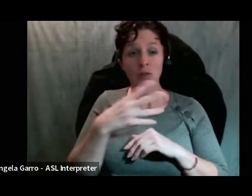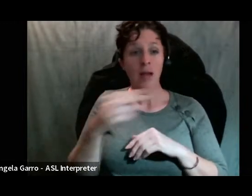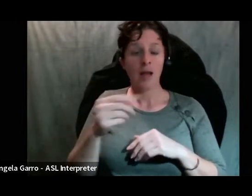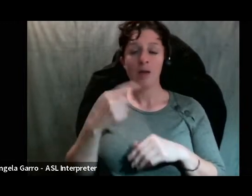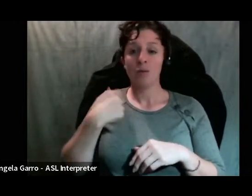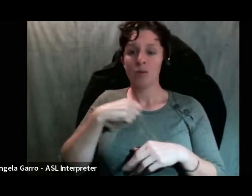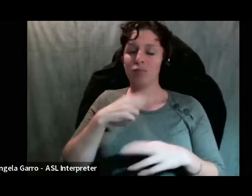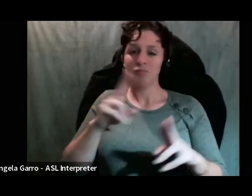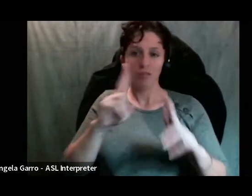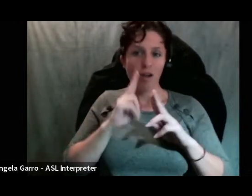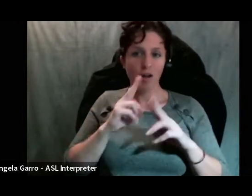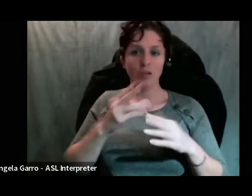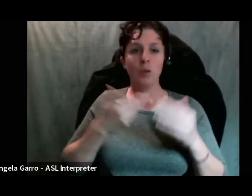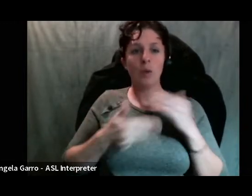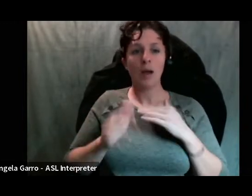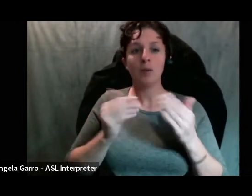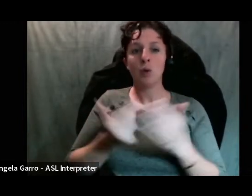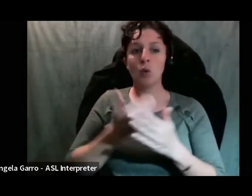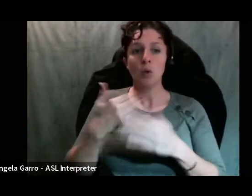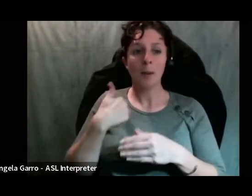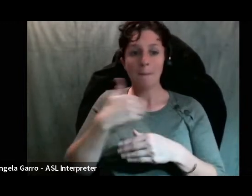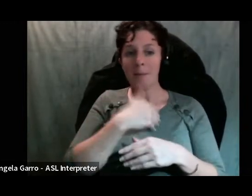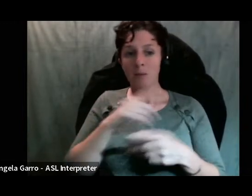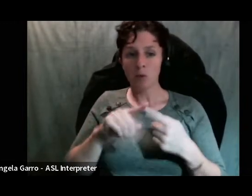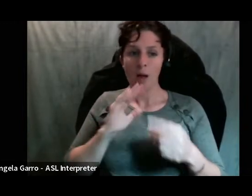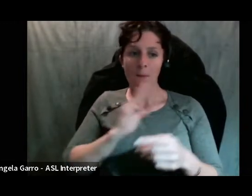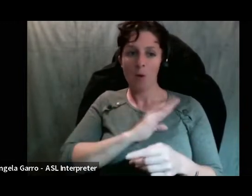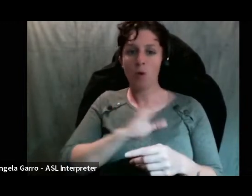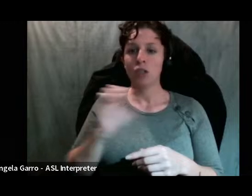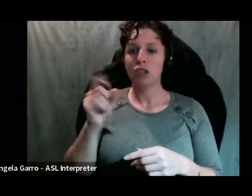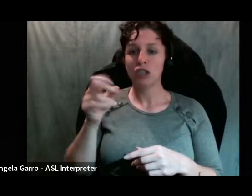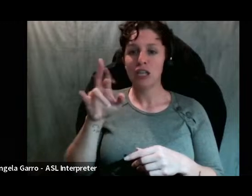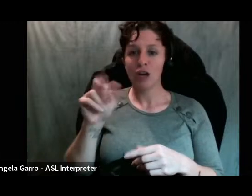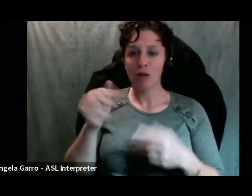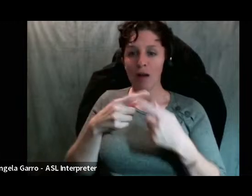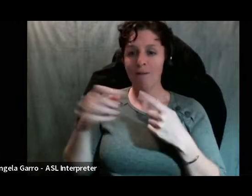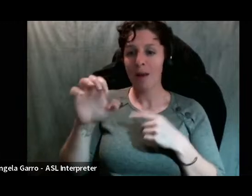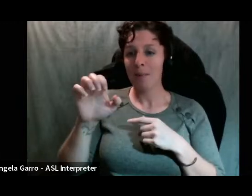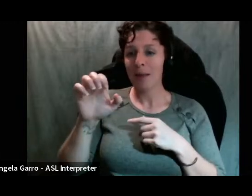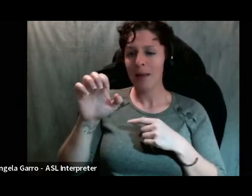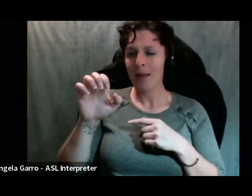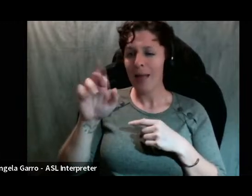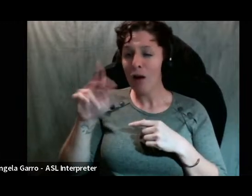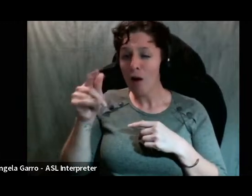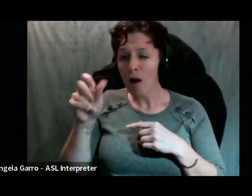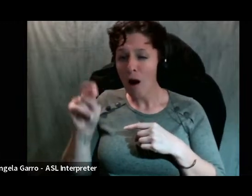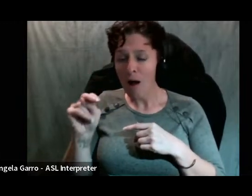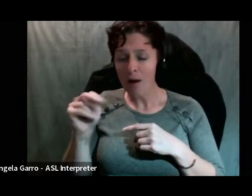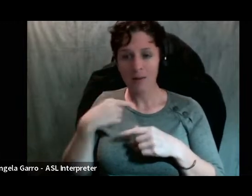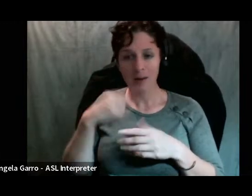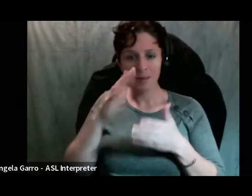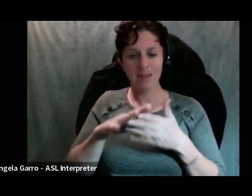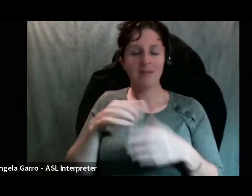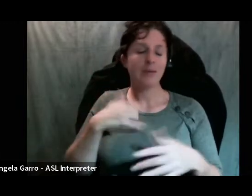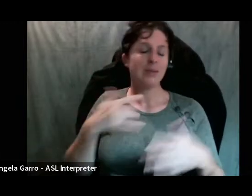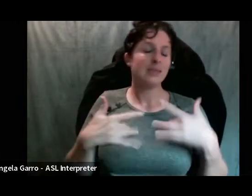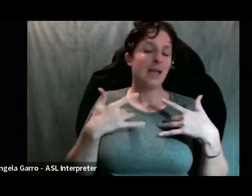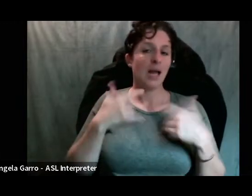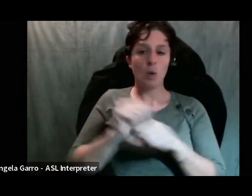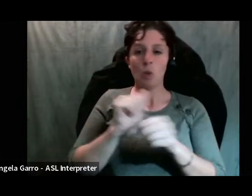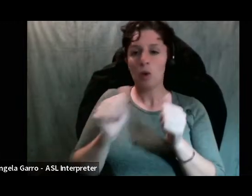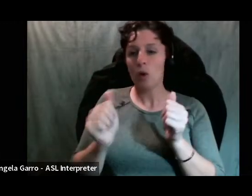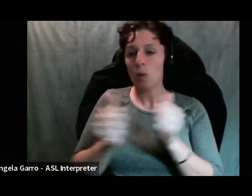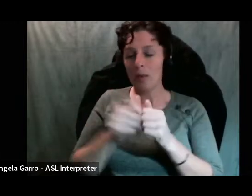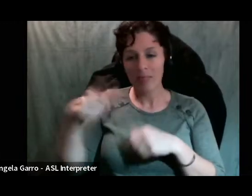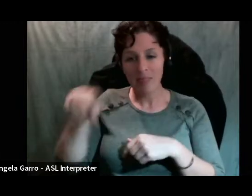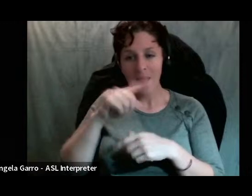to welcome our new member to our board, Shira, for Aragon, I believe. And so we're excited to work with them and